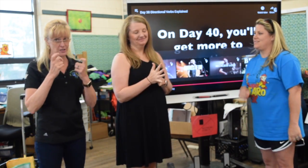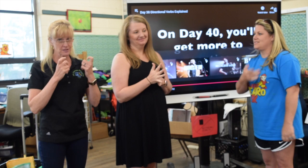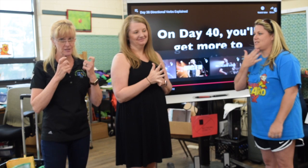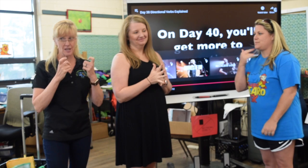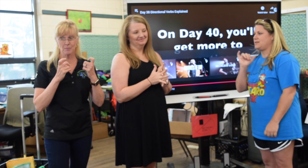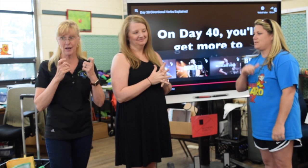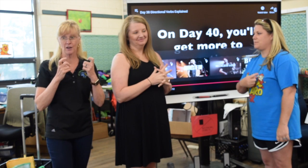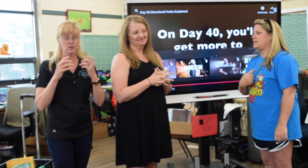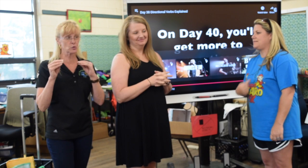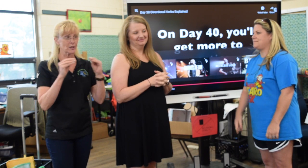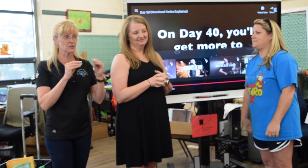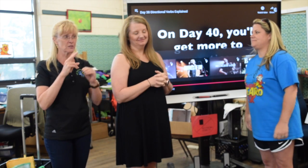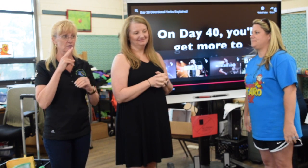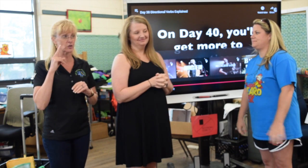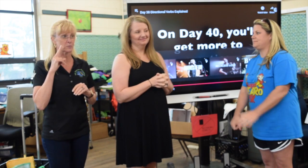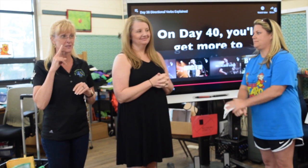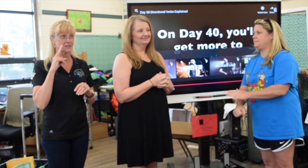questions about directional verbs?